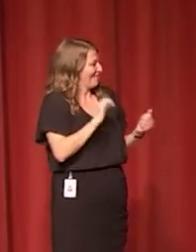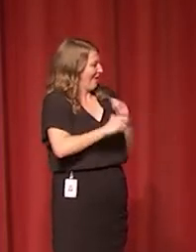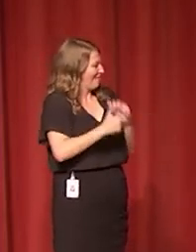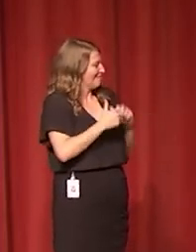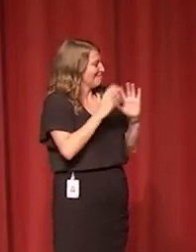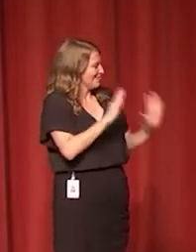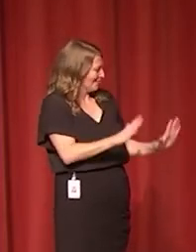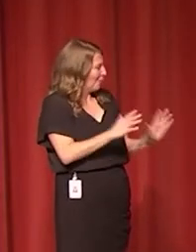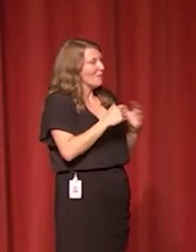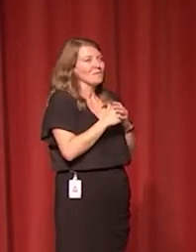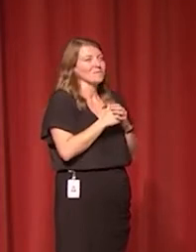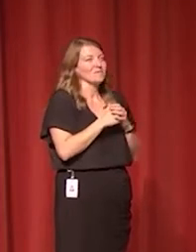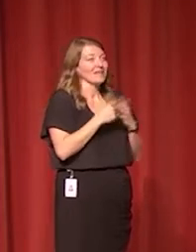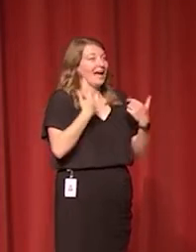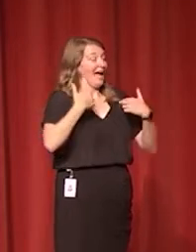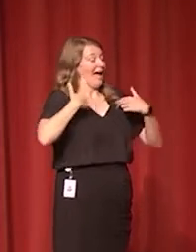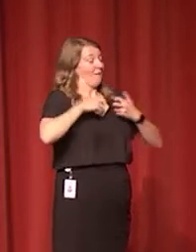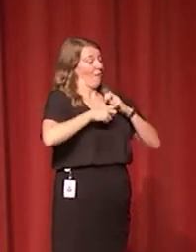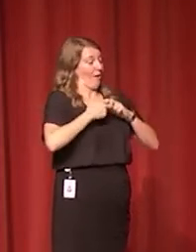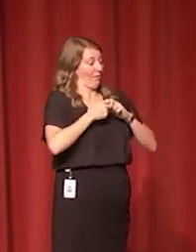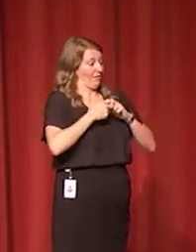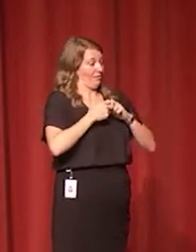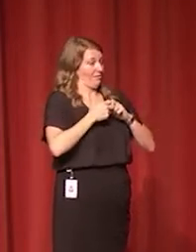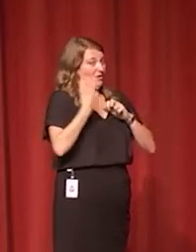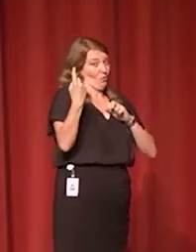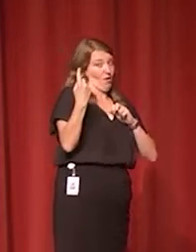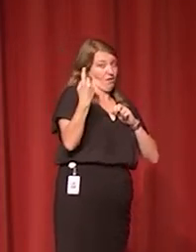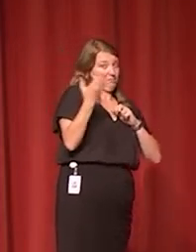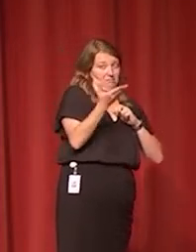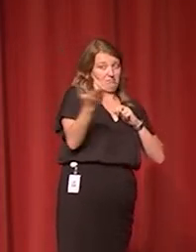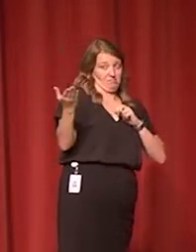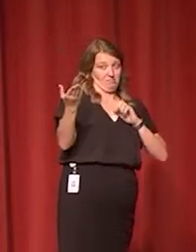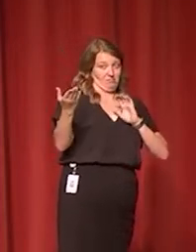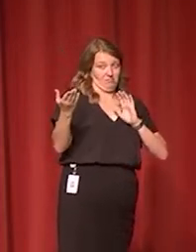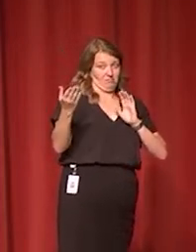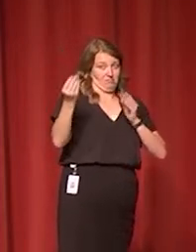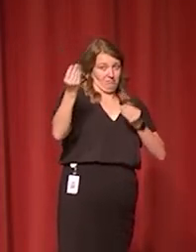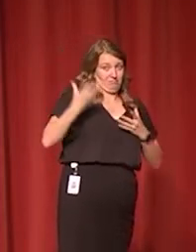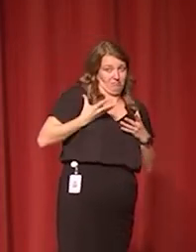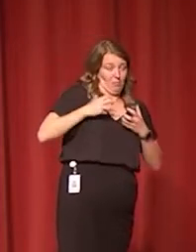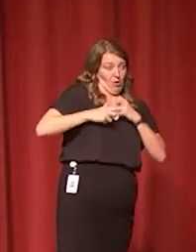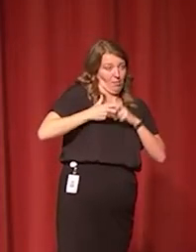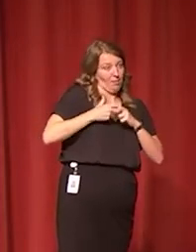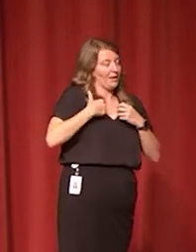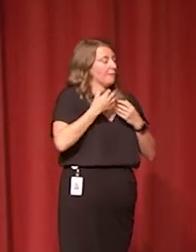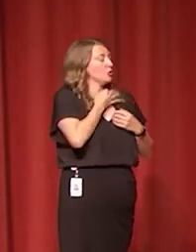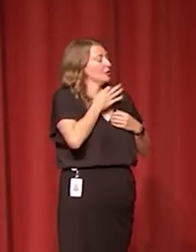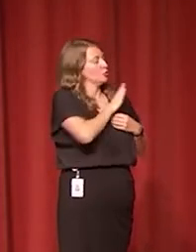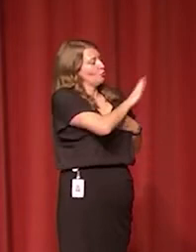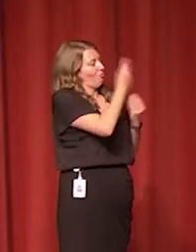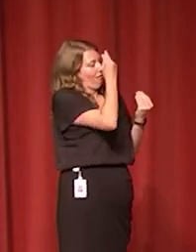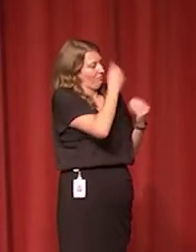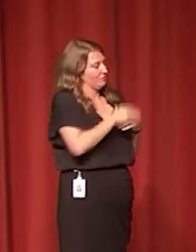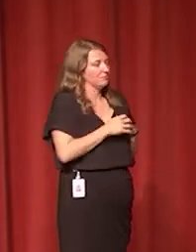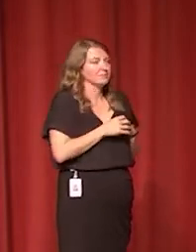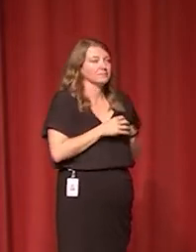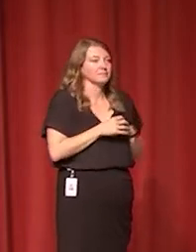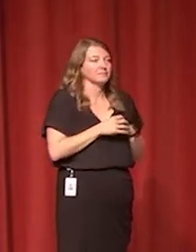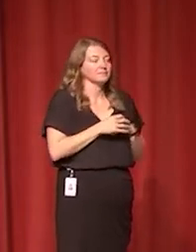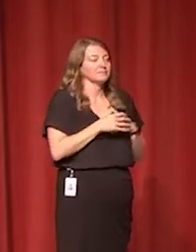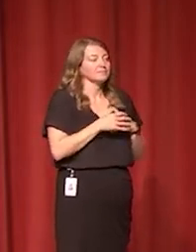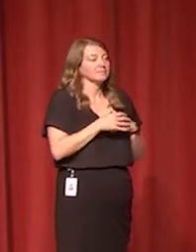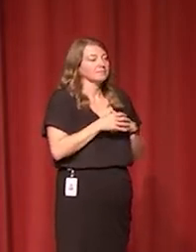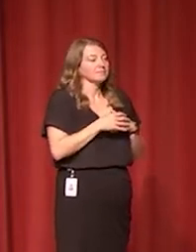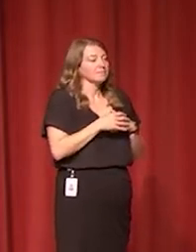going to share a problem that one of our registrants is having and see if you have any thoughts about it. We'll open it up as well. We are having